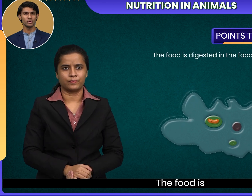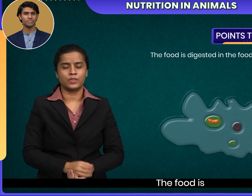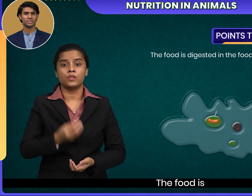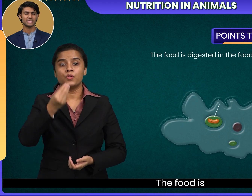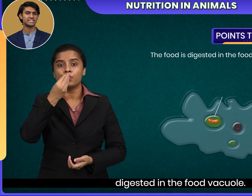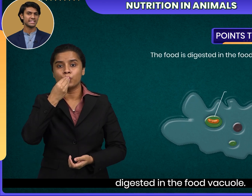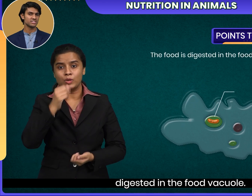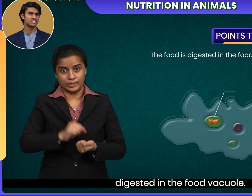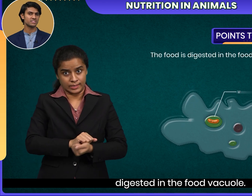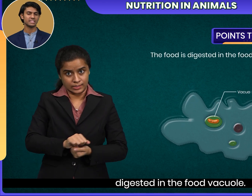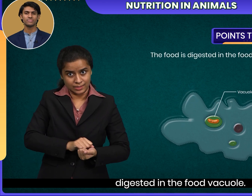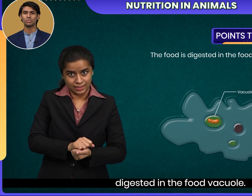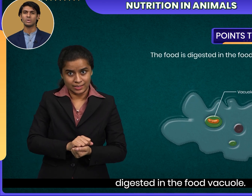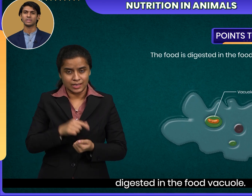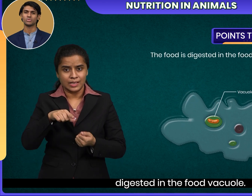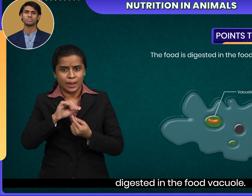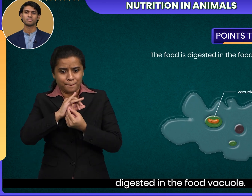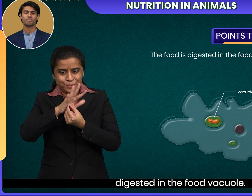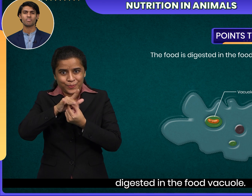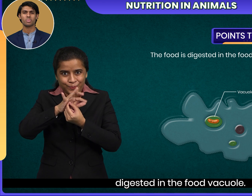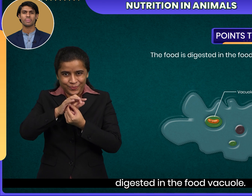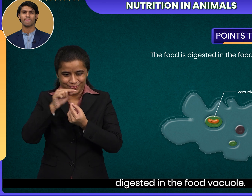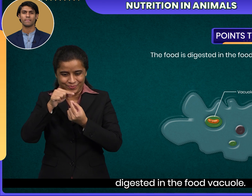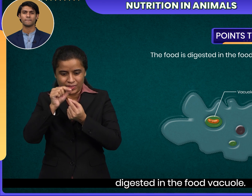The food is digested in the food vacuole.